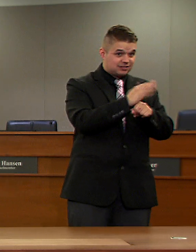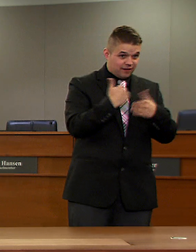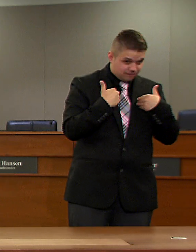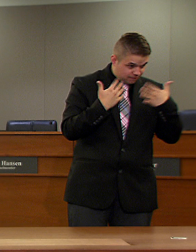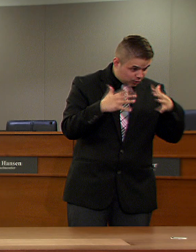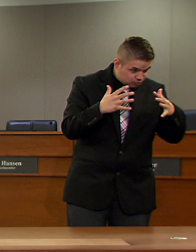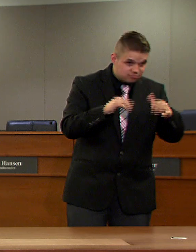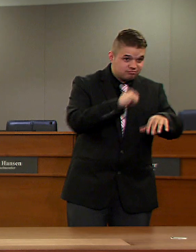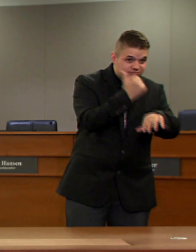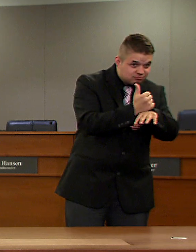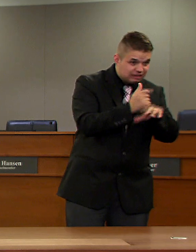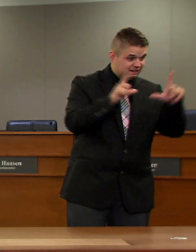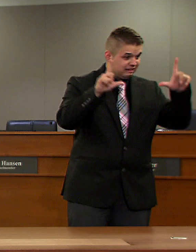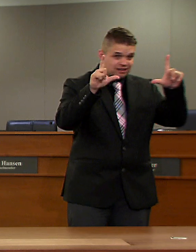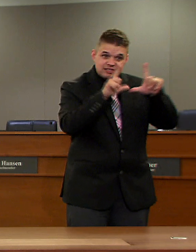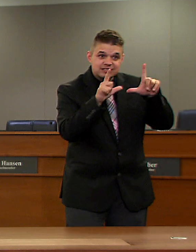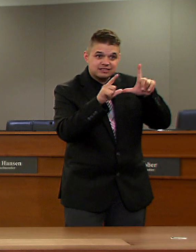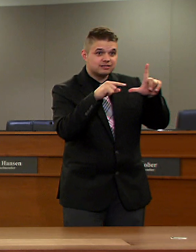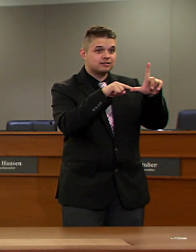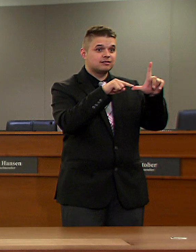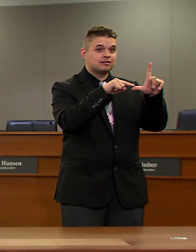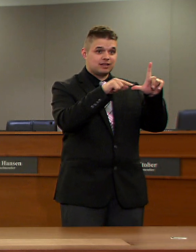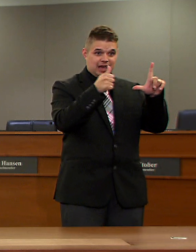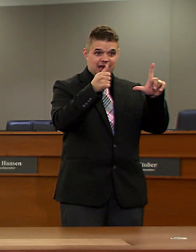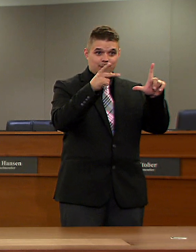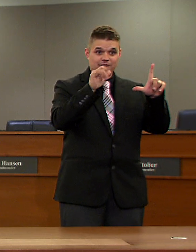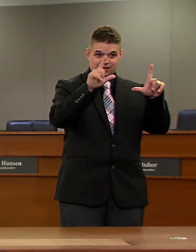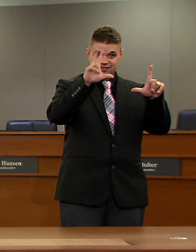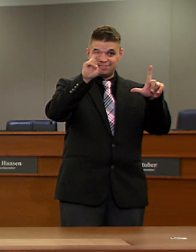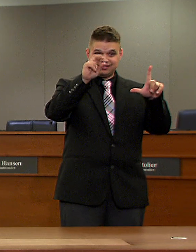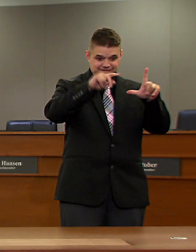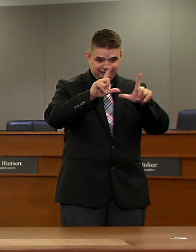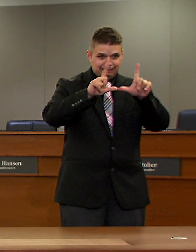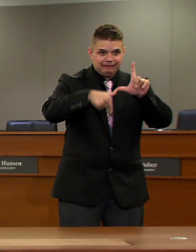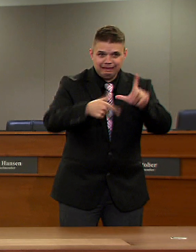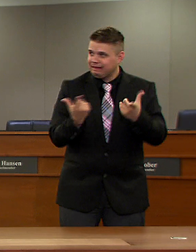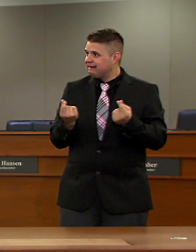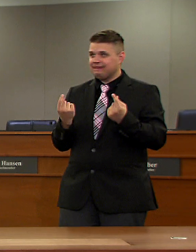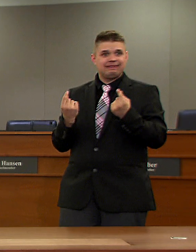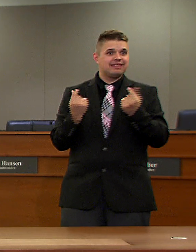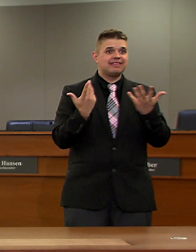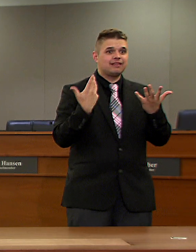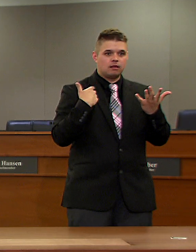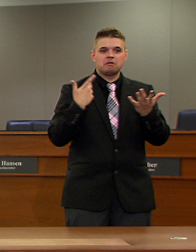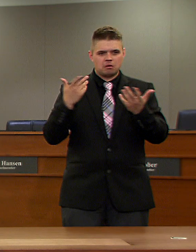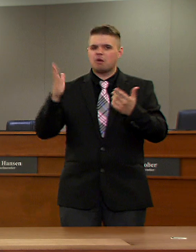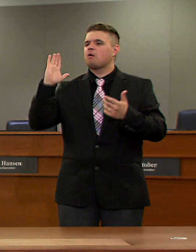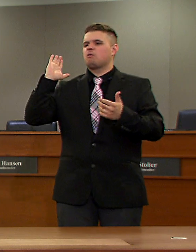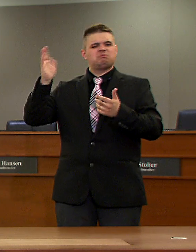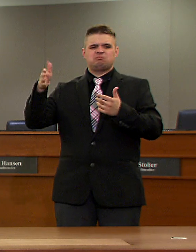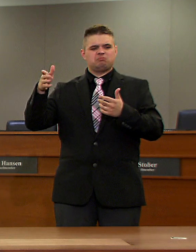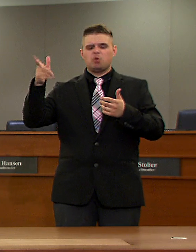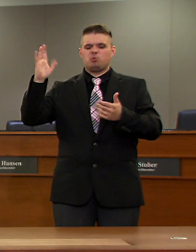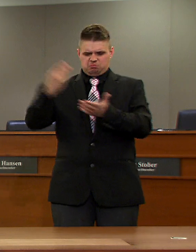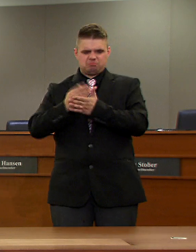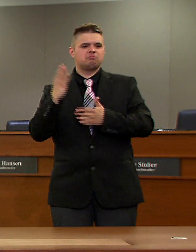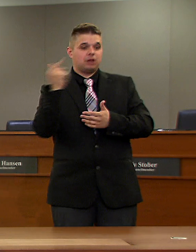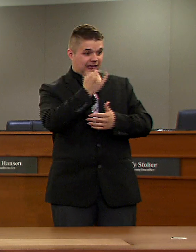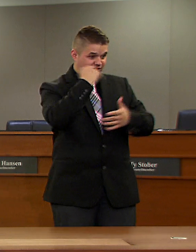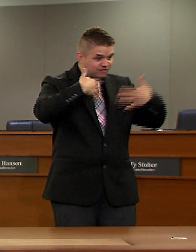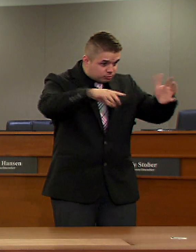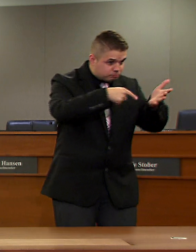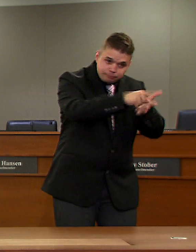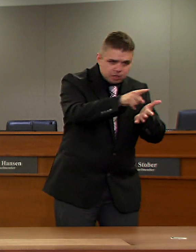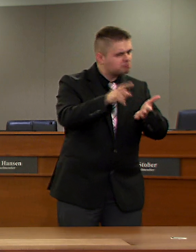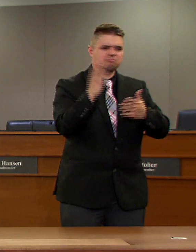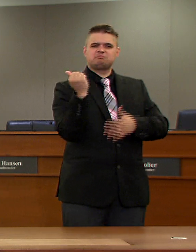April 30th expiration date and already renewed, they will issue a refund of all of those fees. And